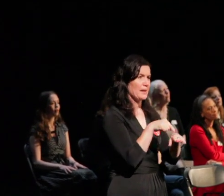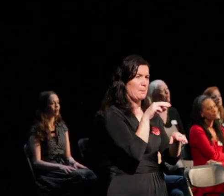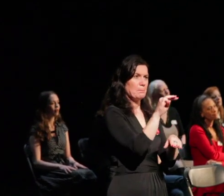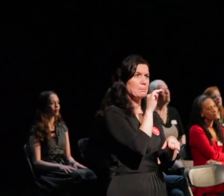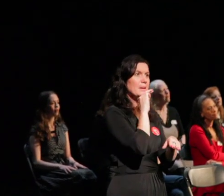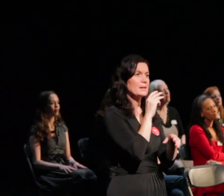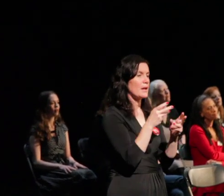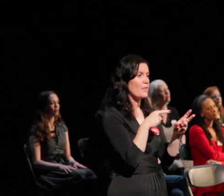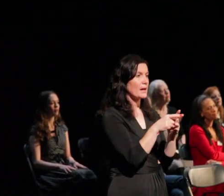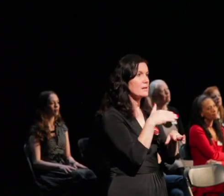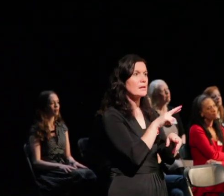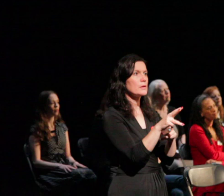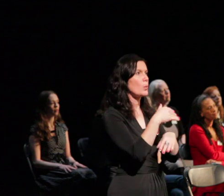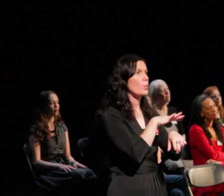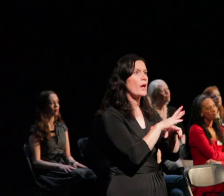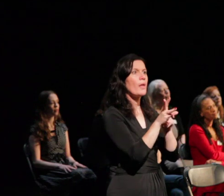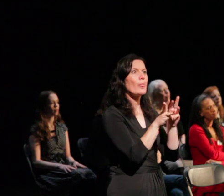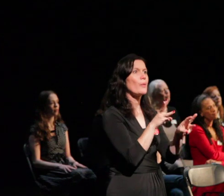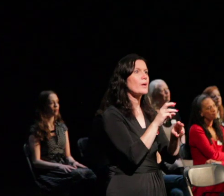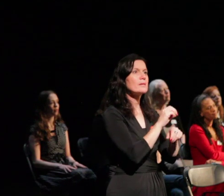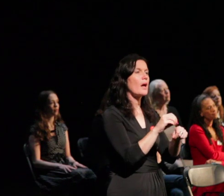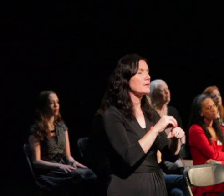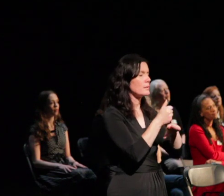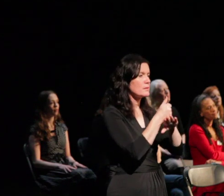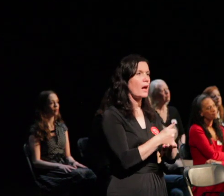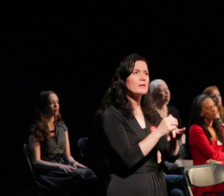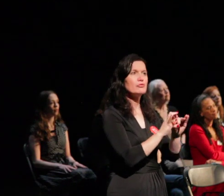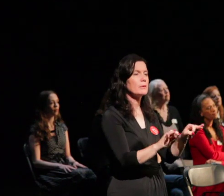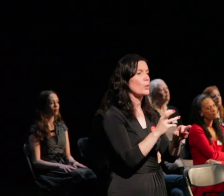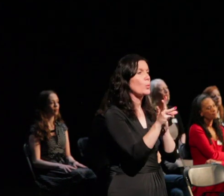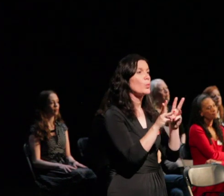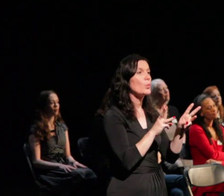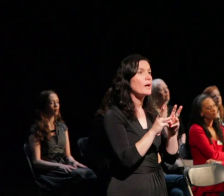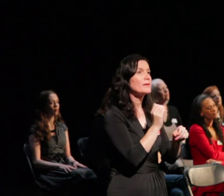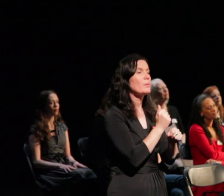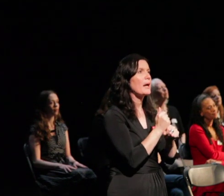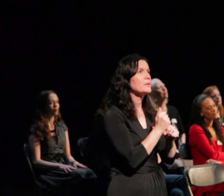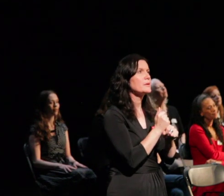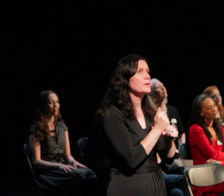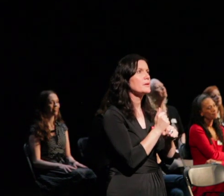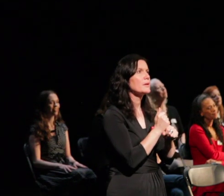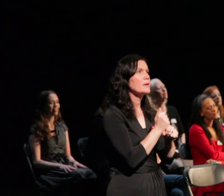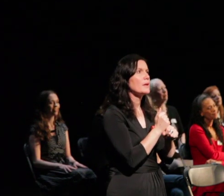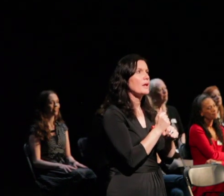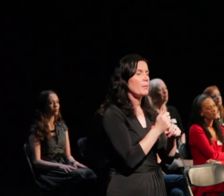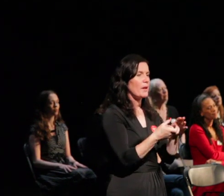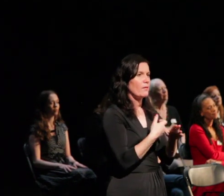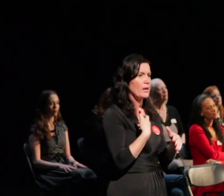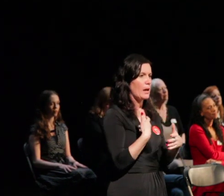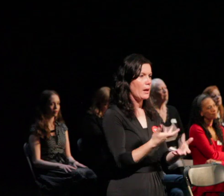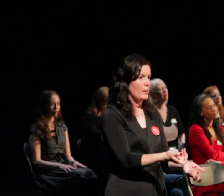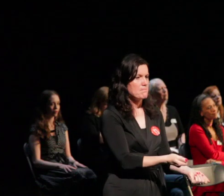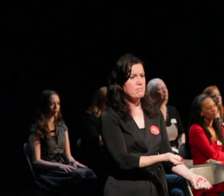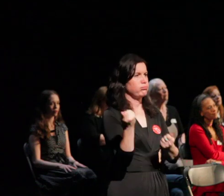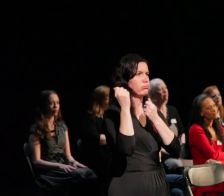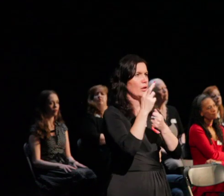what the work is. The work is not on solid ground. The work is about being the rug being ripped from underneath you. That's